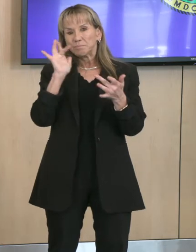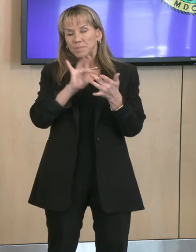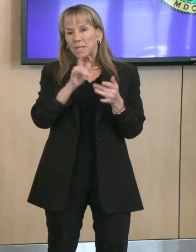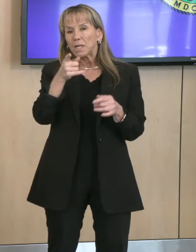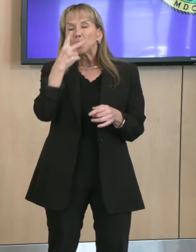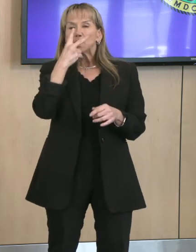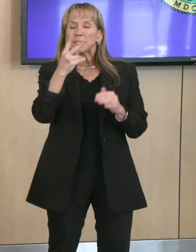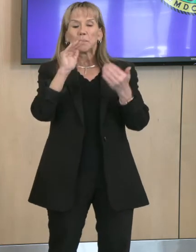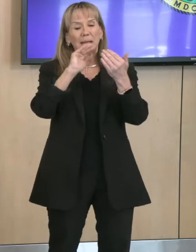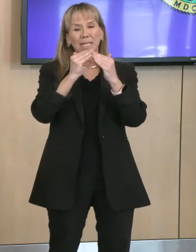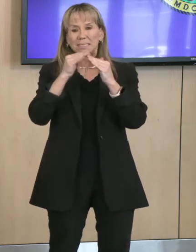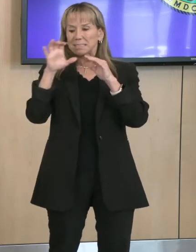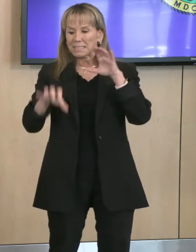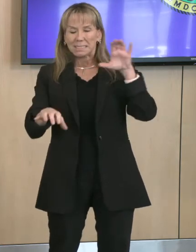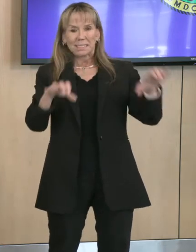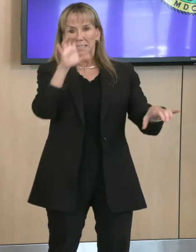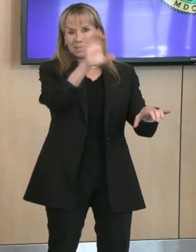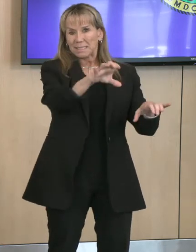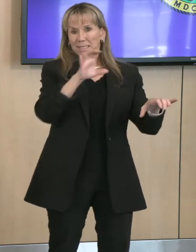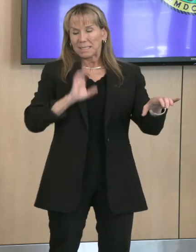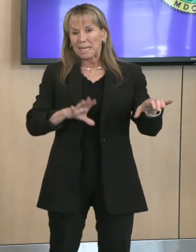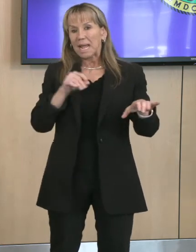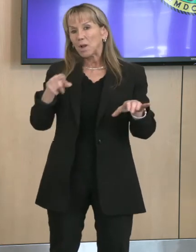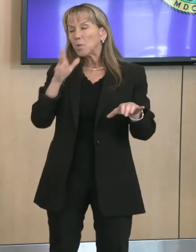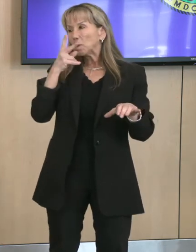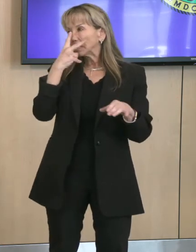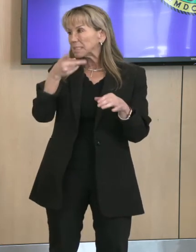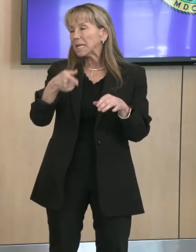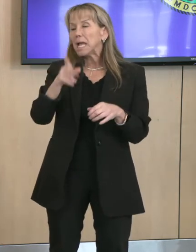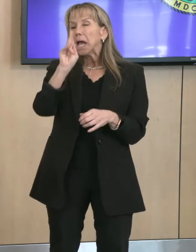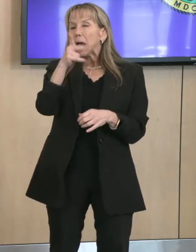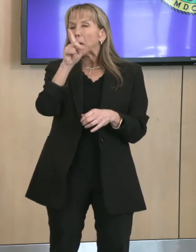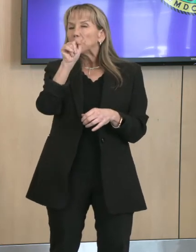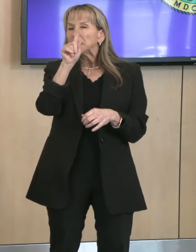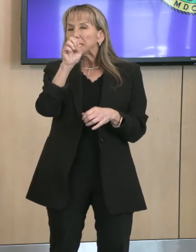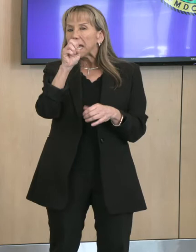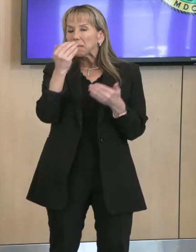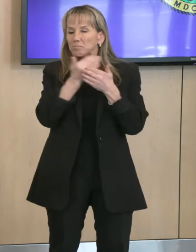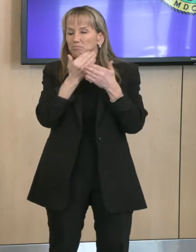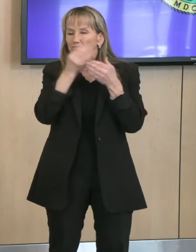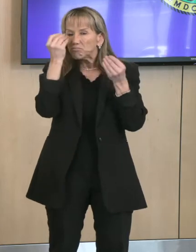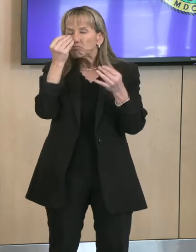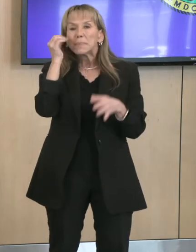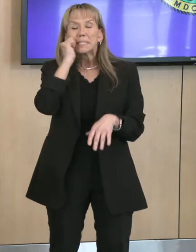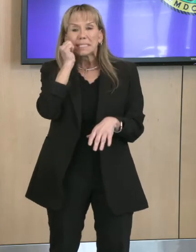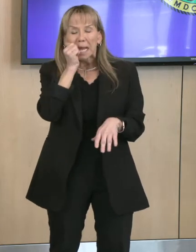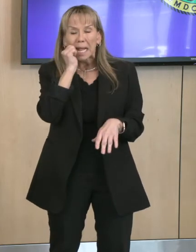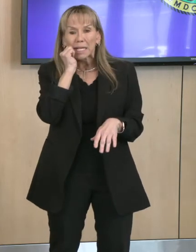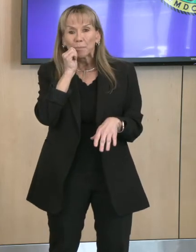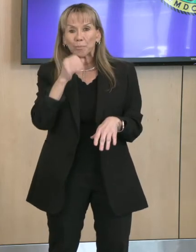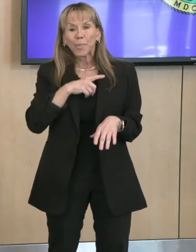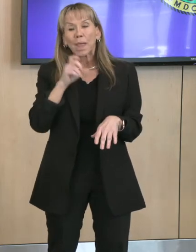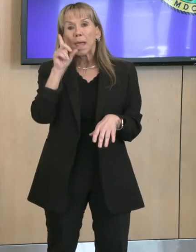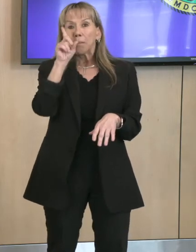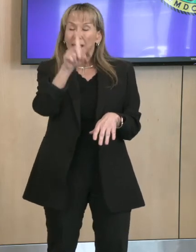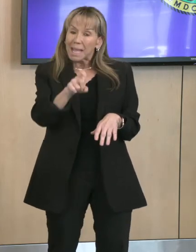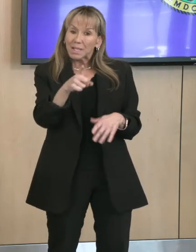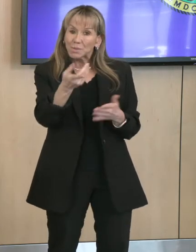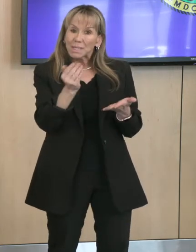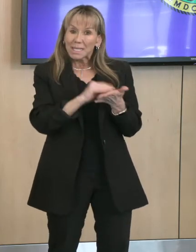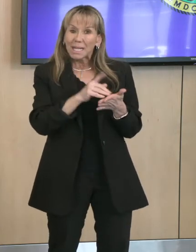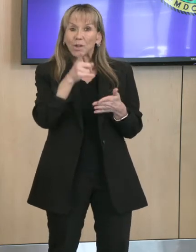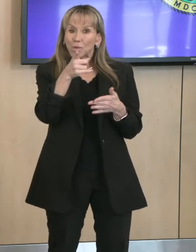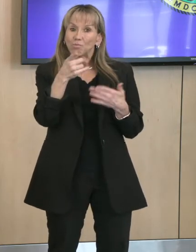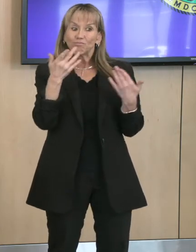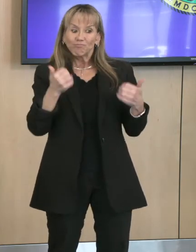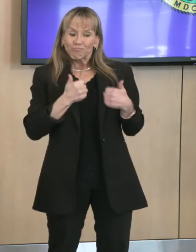and municipality, and this is updated on a daily basis. I ask you again, both as a San Diegan and